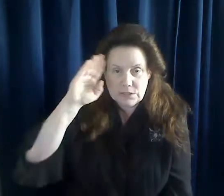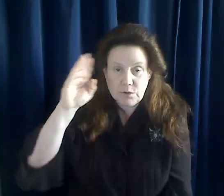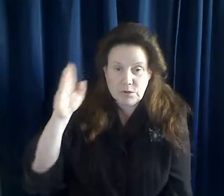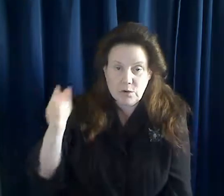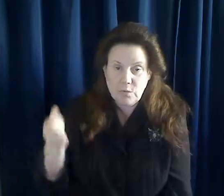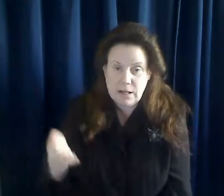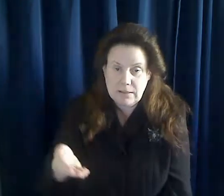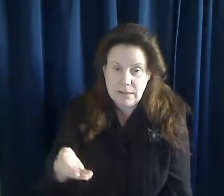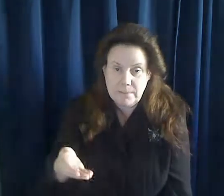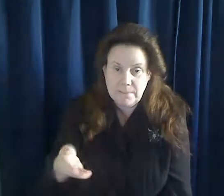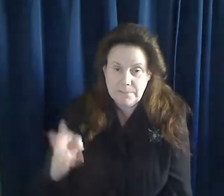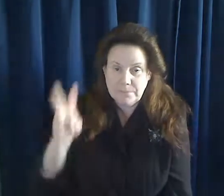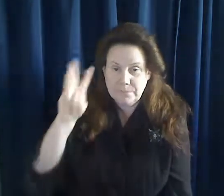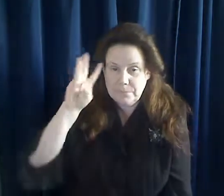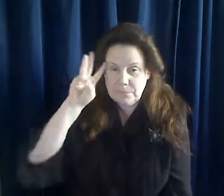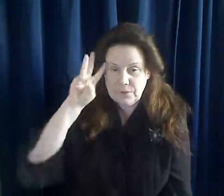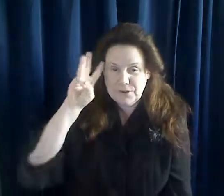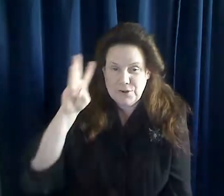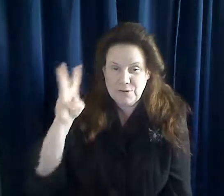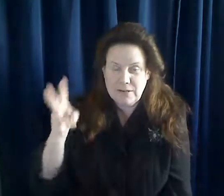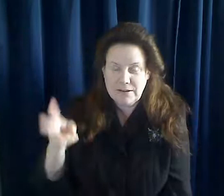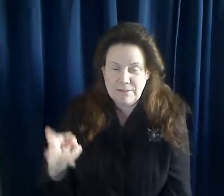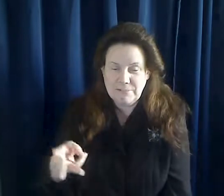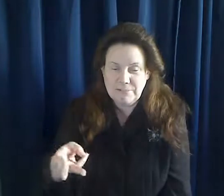So you're welcome, you're welcome.